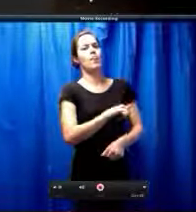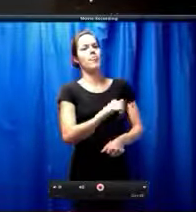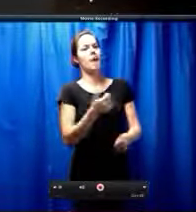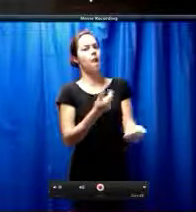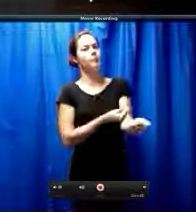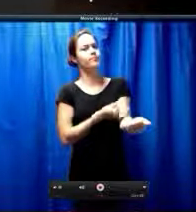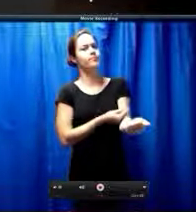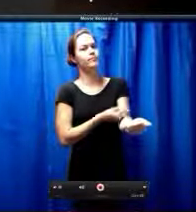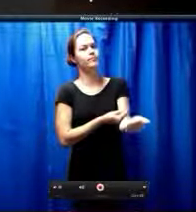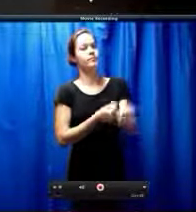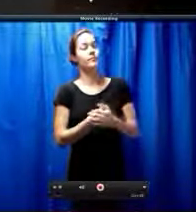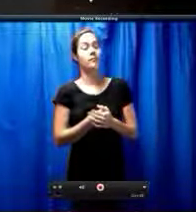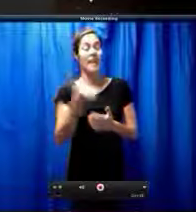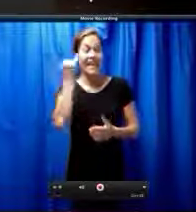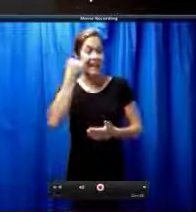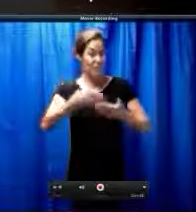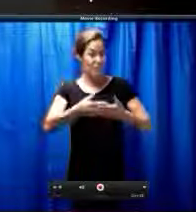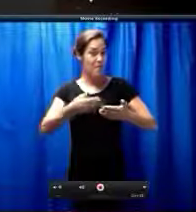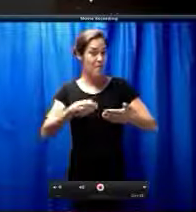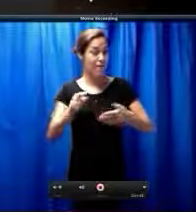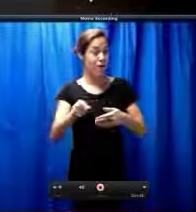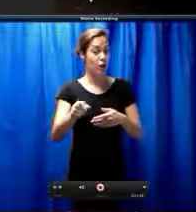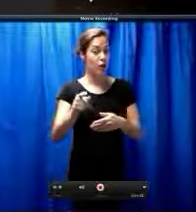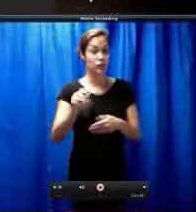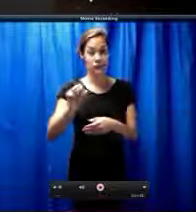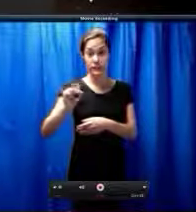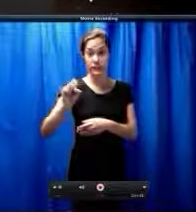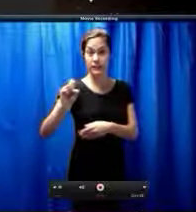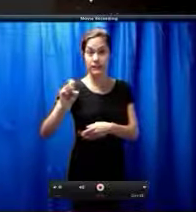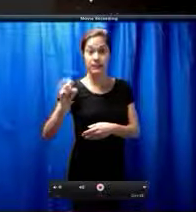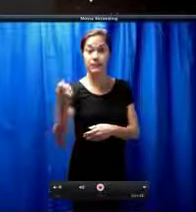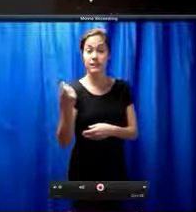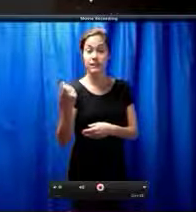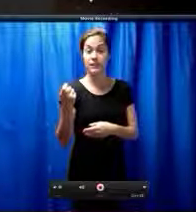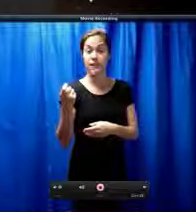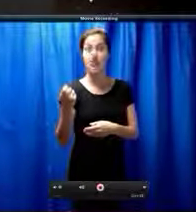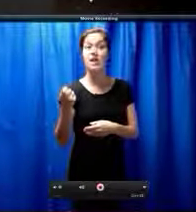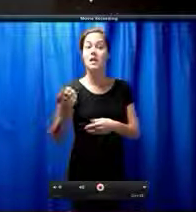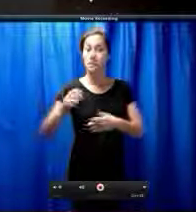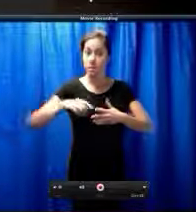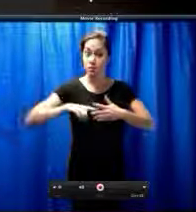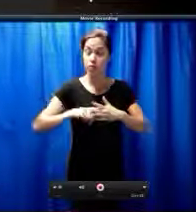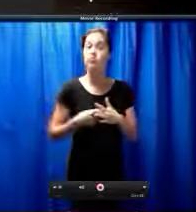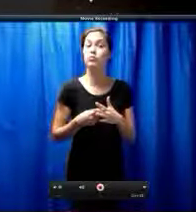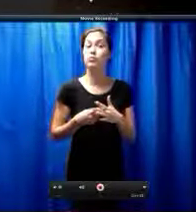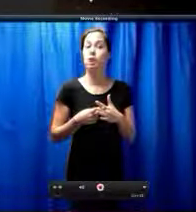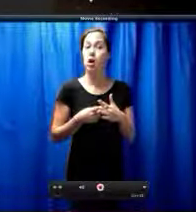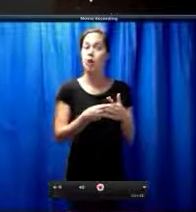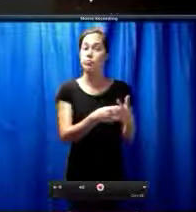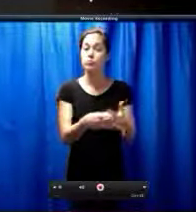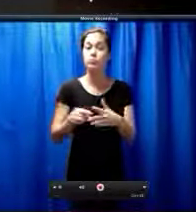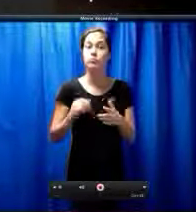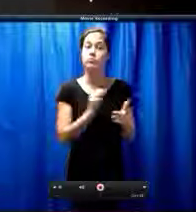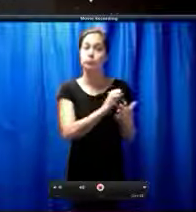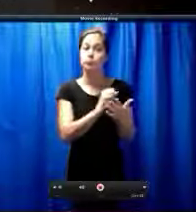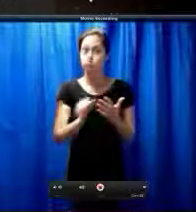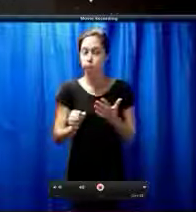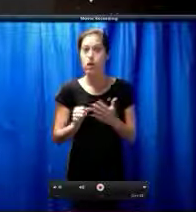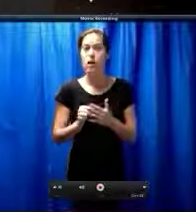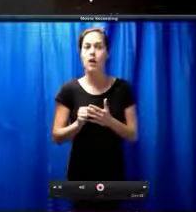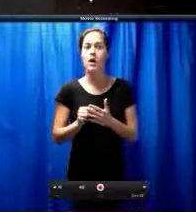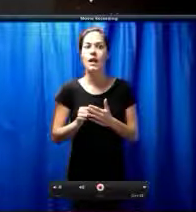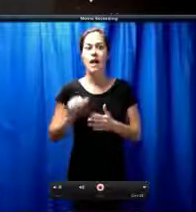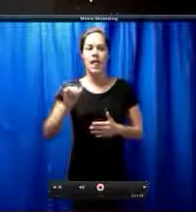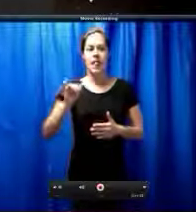vaccine before you're sexually active, you're really in good shape. That's going to help you quite a bit. A vaccine doesn't mean that you can't get the virus, but it's going to help